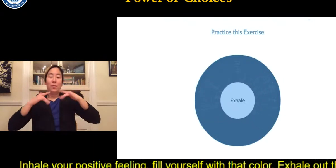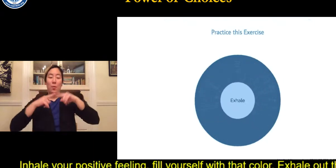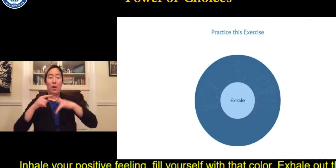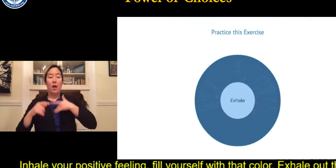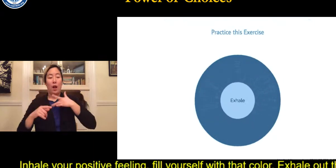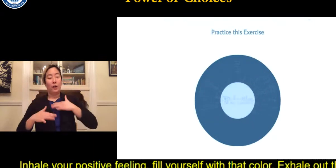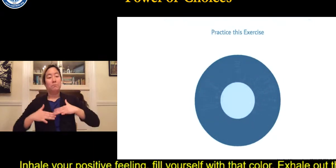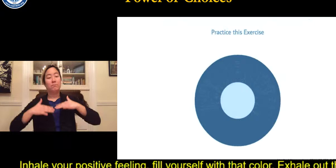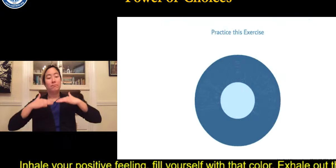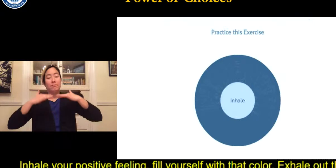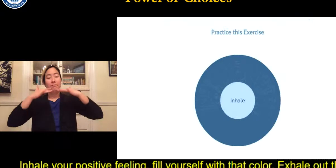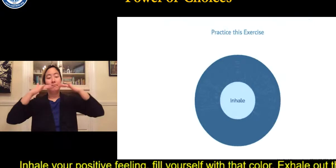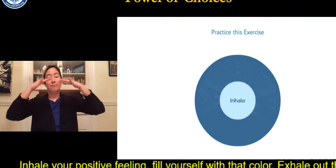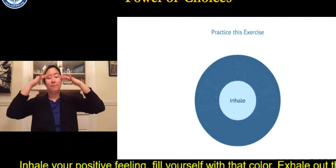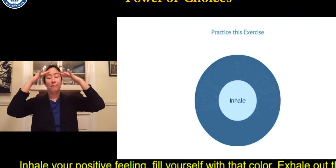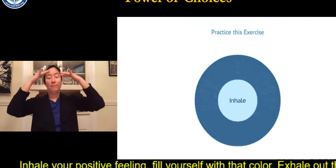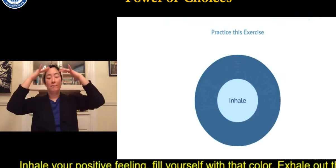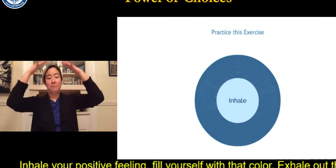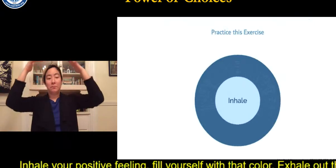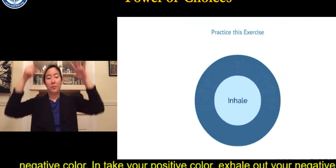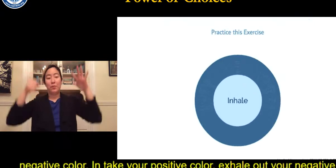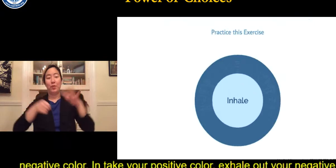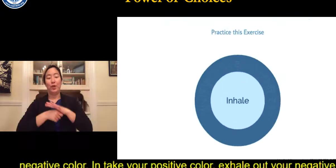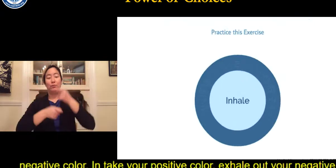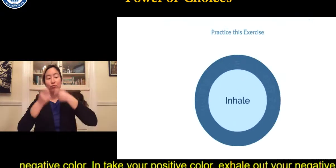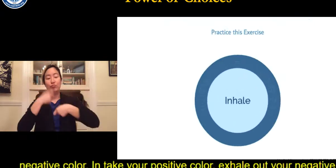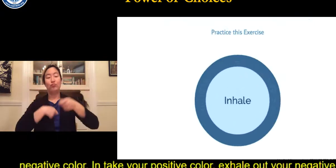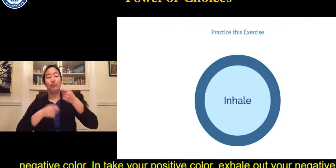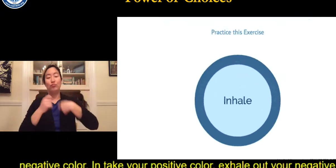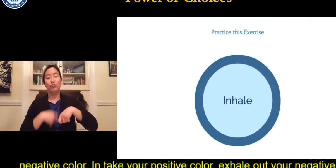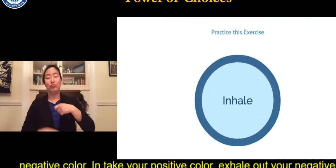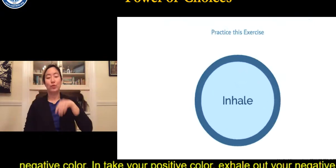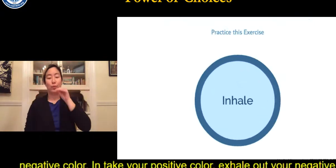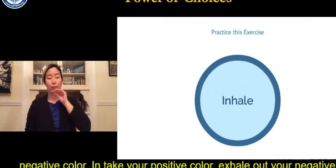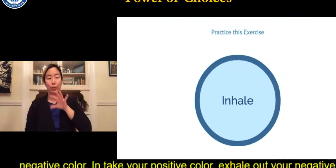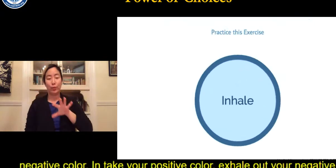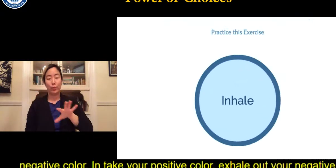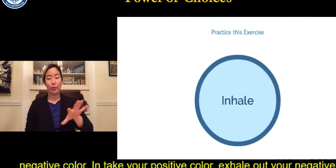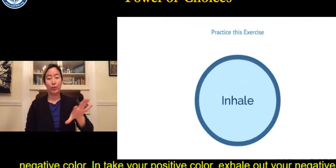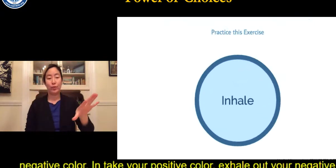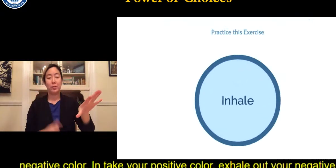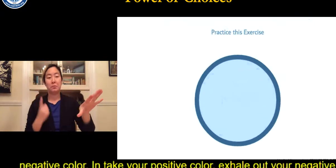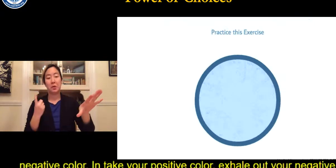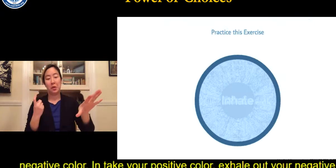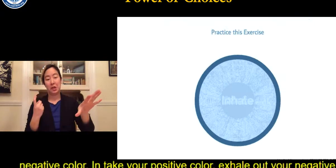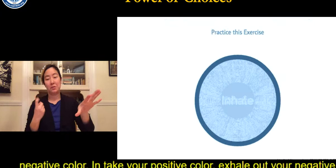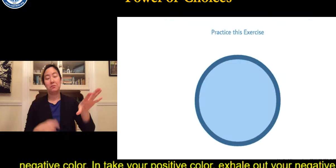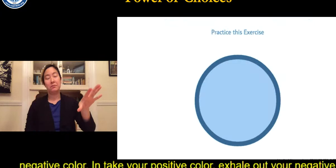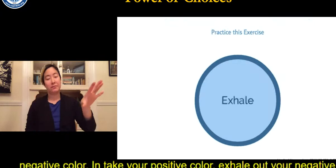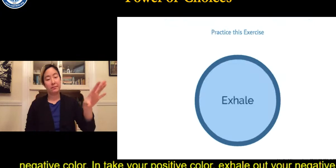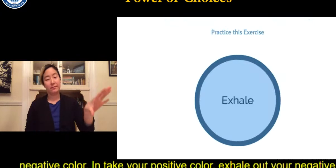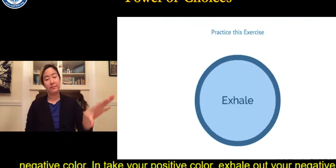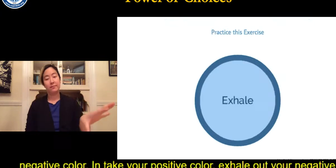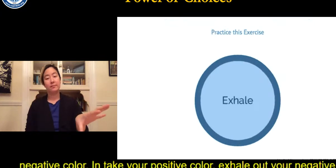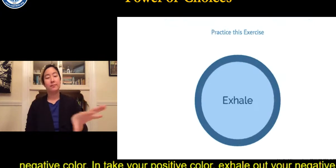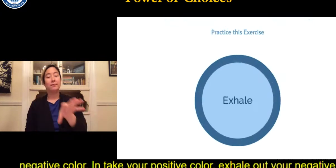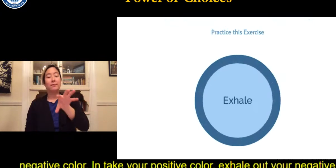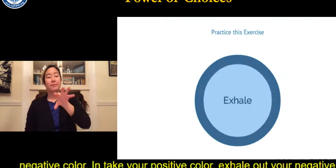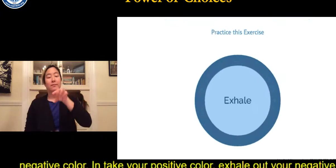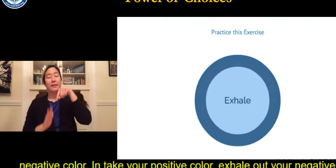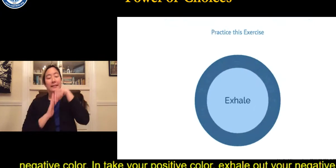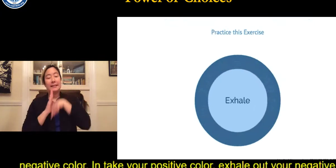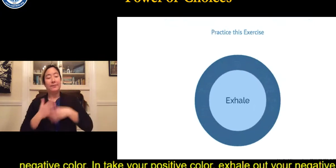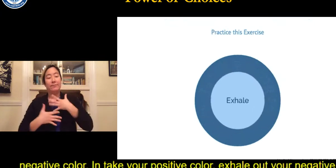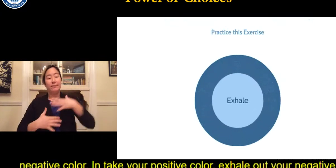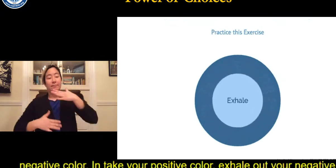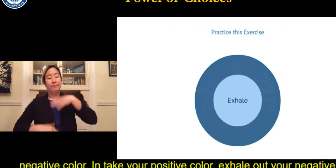Inhale positive color. Exhale negative color. Once you have enough breaths that you feel you've recycled the air that's in